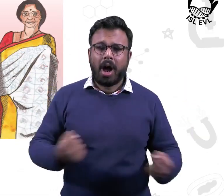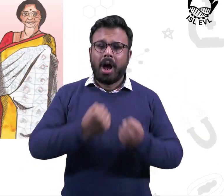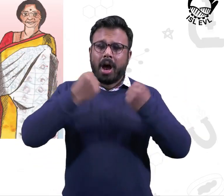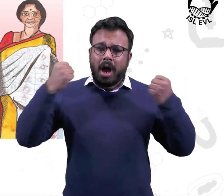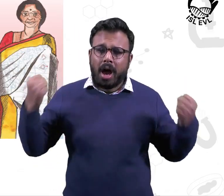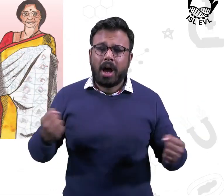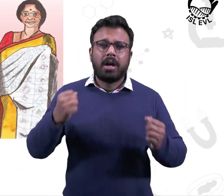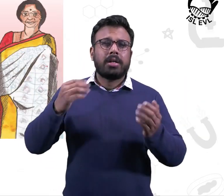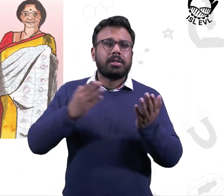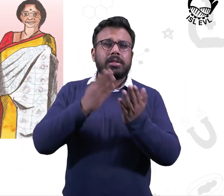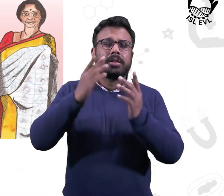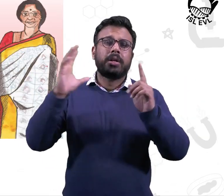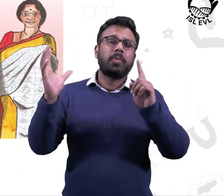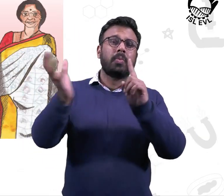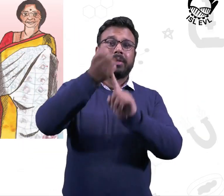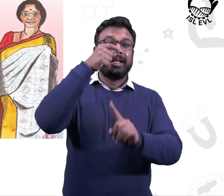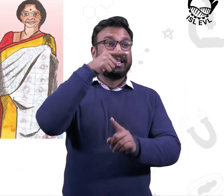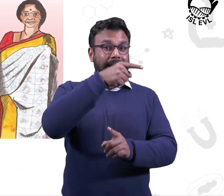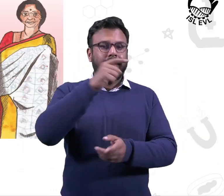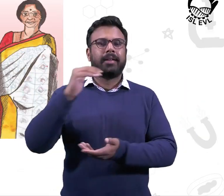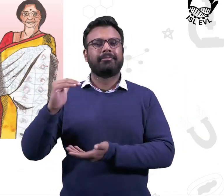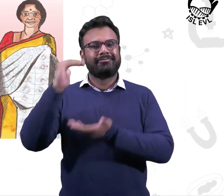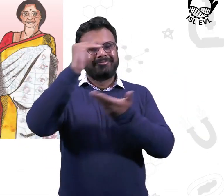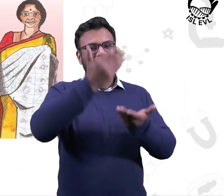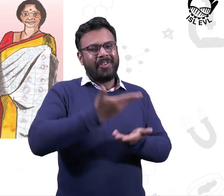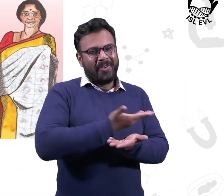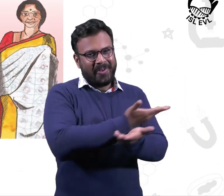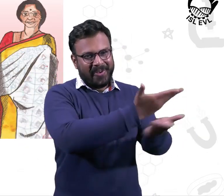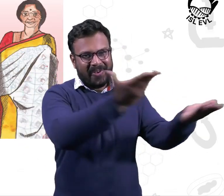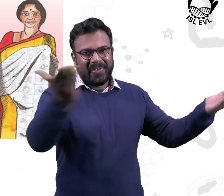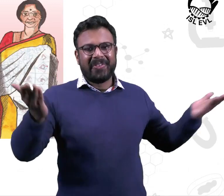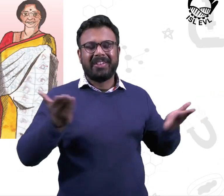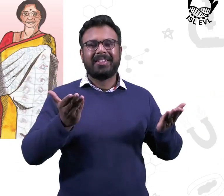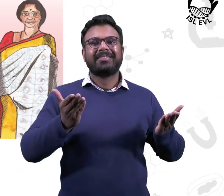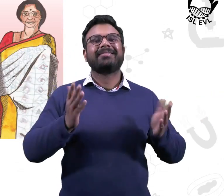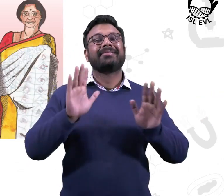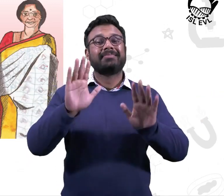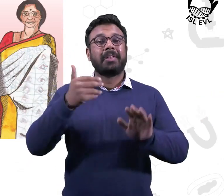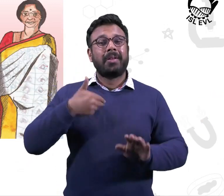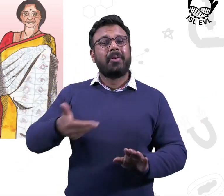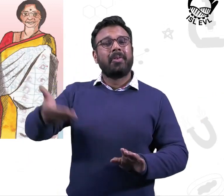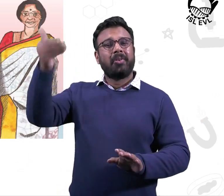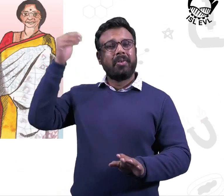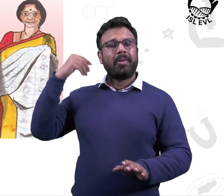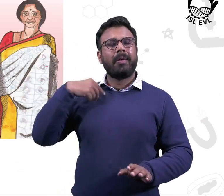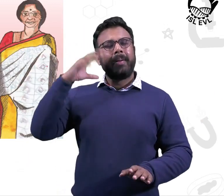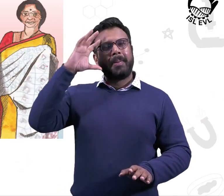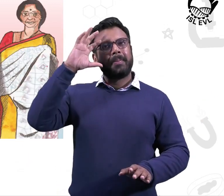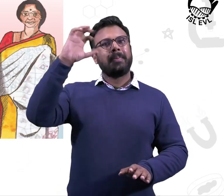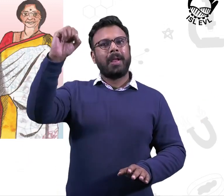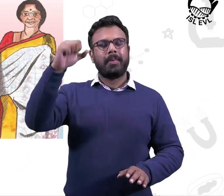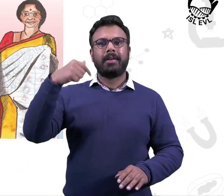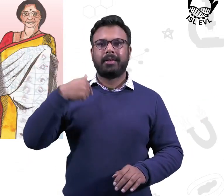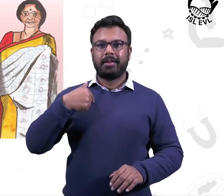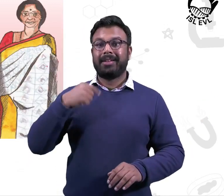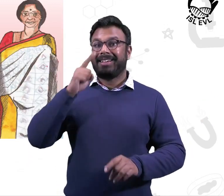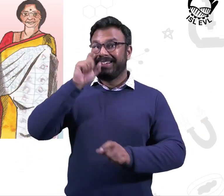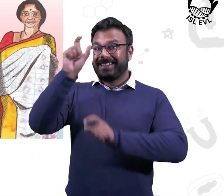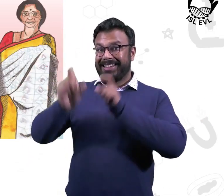the women who struggle to reach a similar stage. Even now, she receives numerous emails